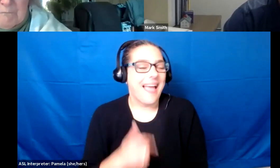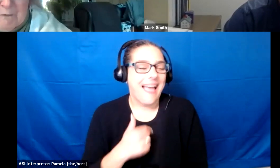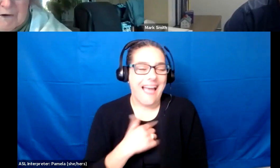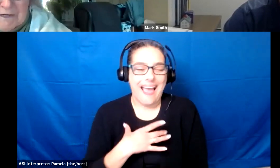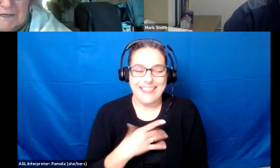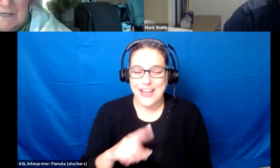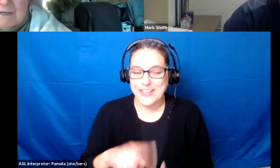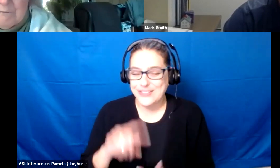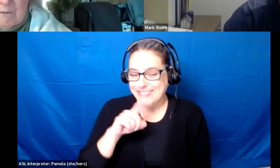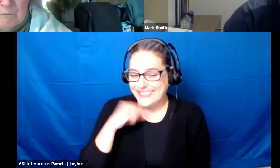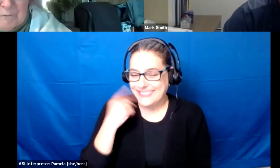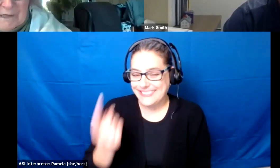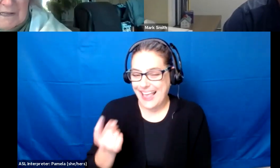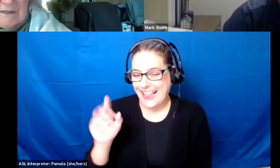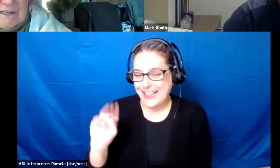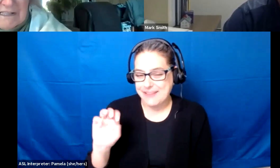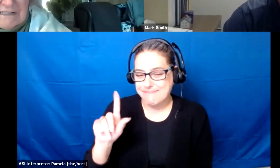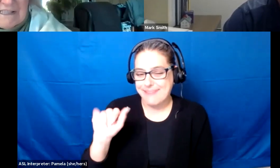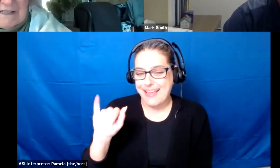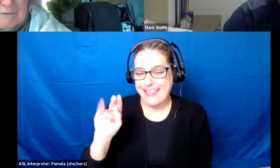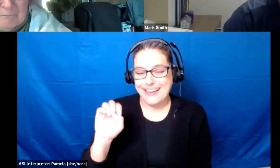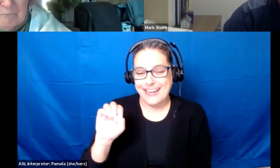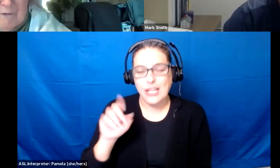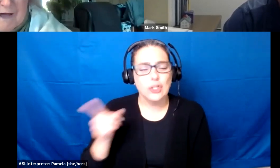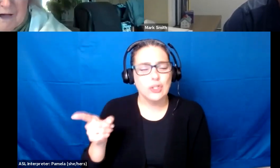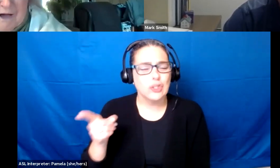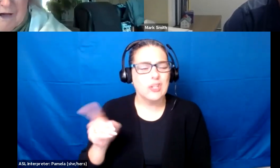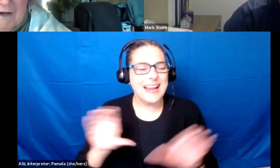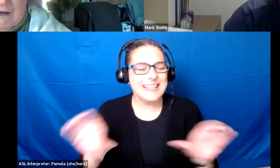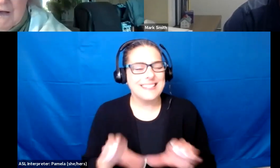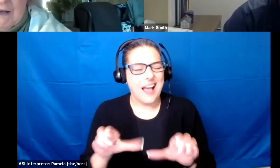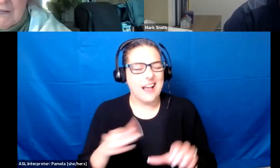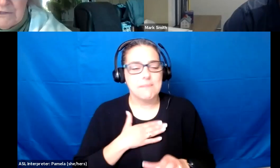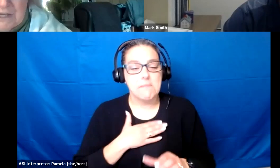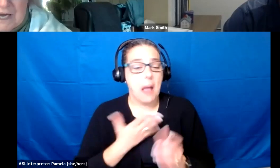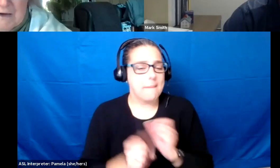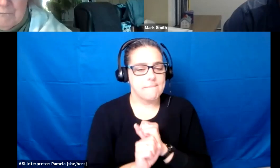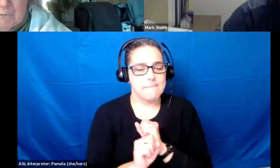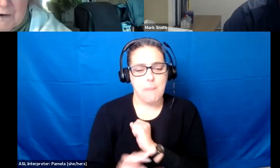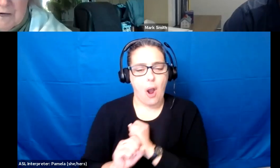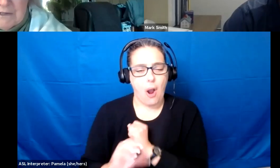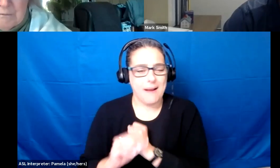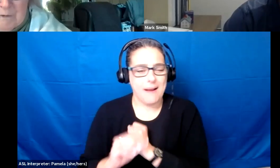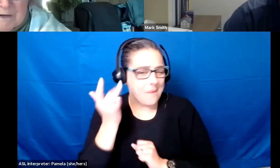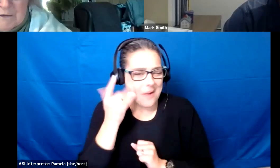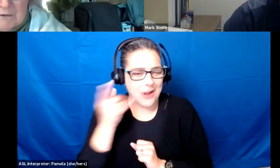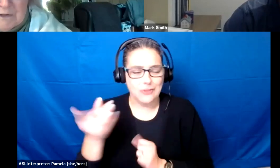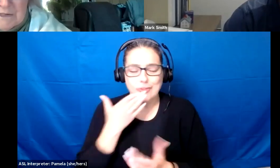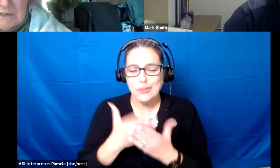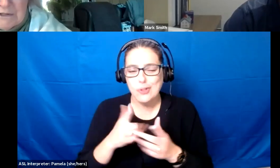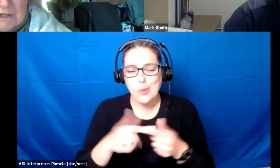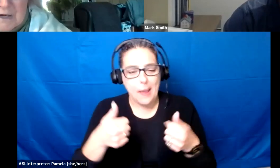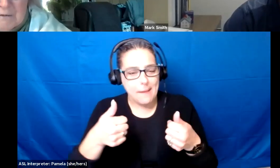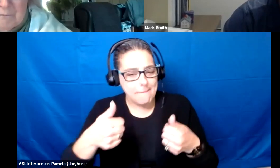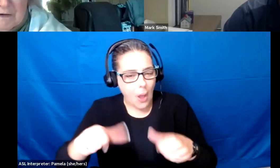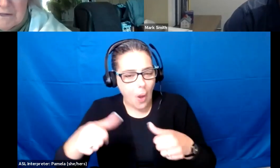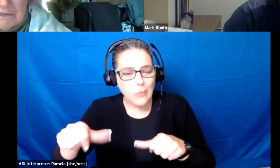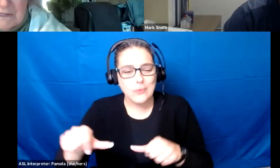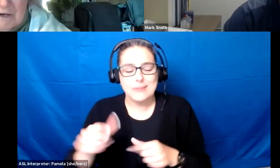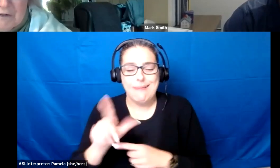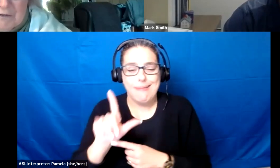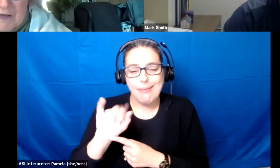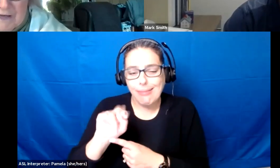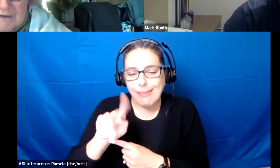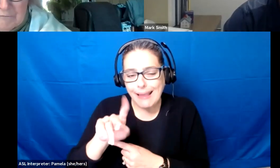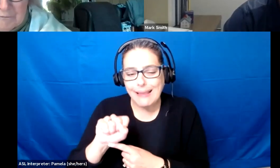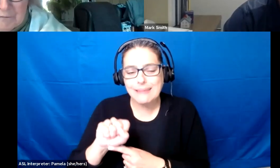does my marketing by putting links in the chat box, monitoring the chat box,